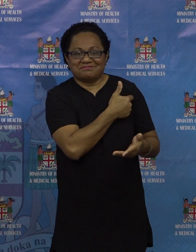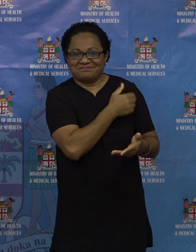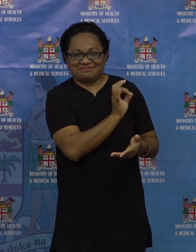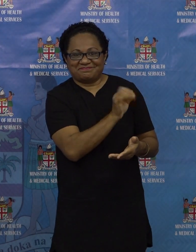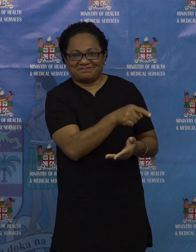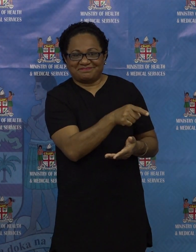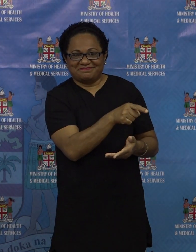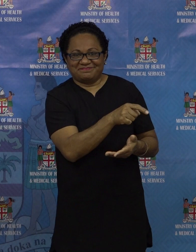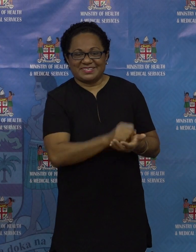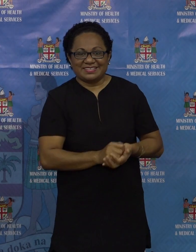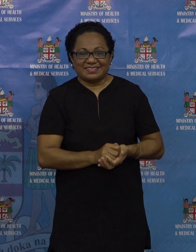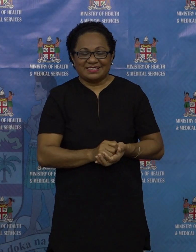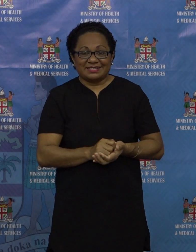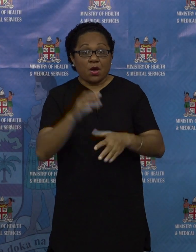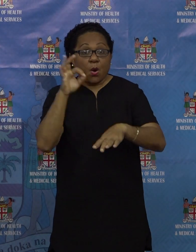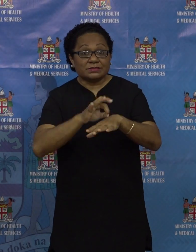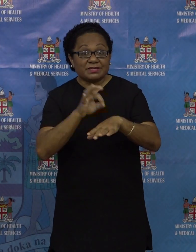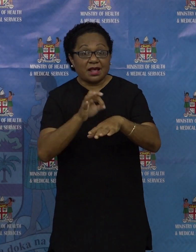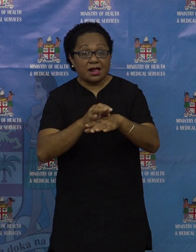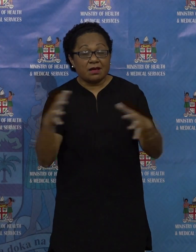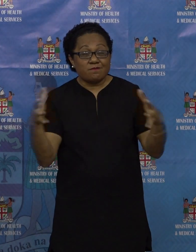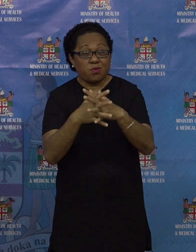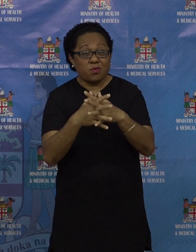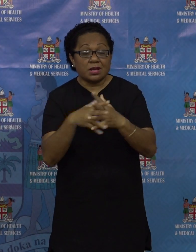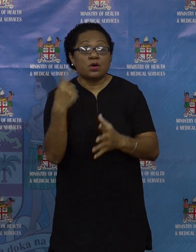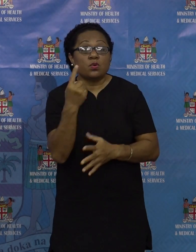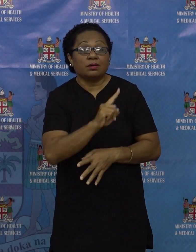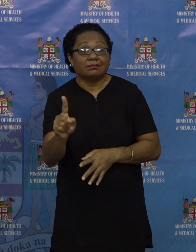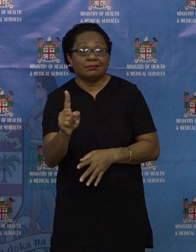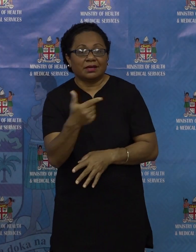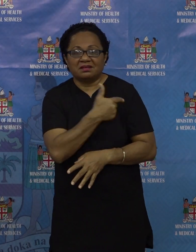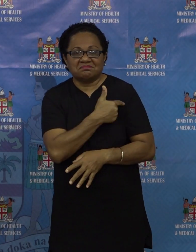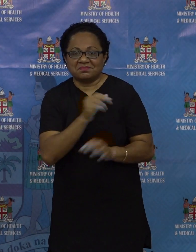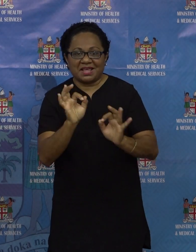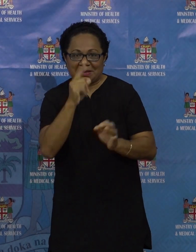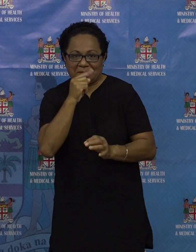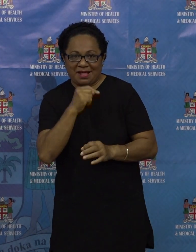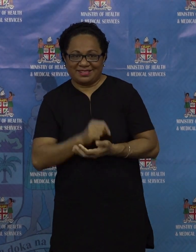The hospitals and intensive care units are full of the unvaccinated.